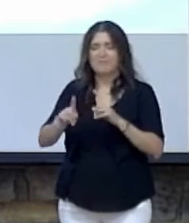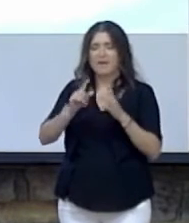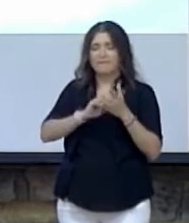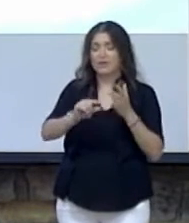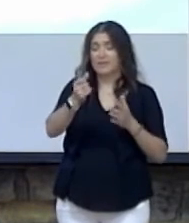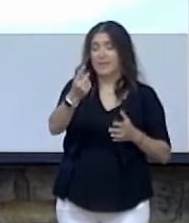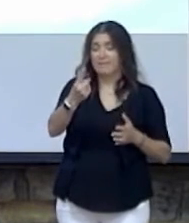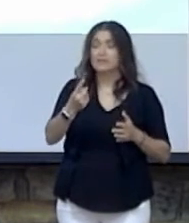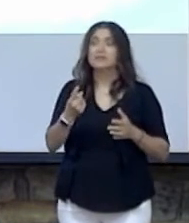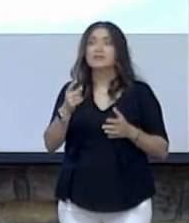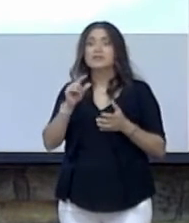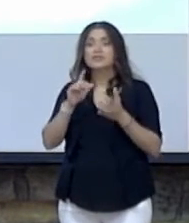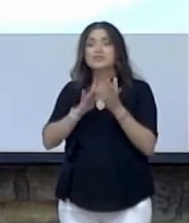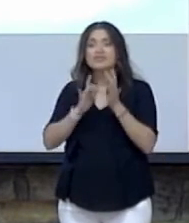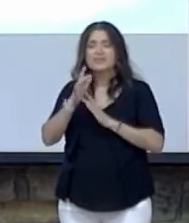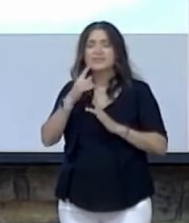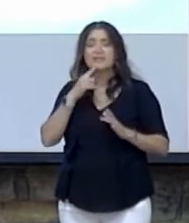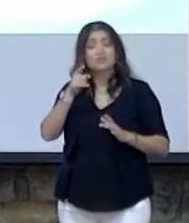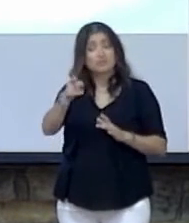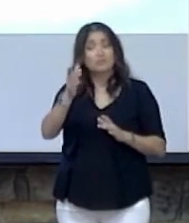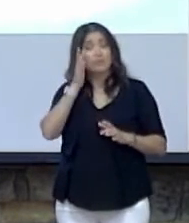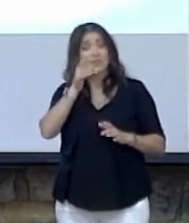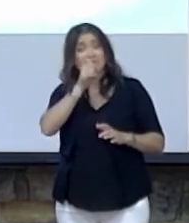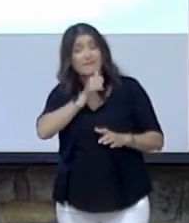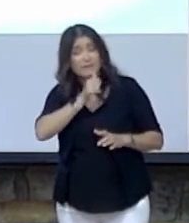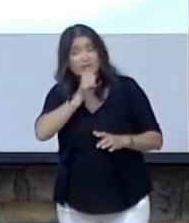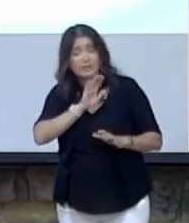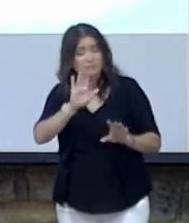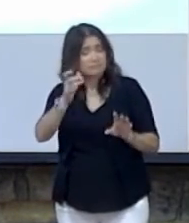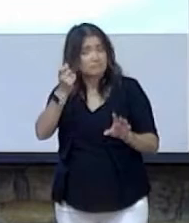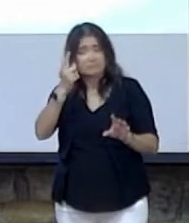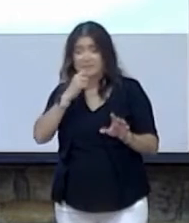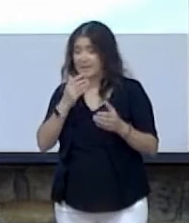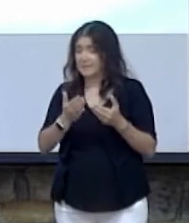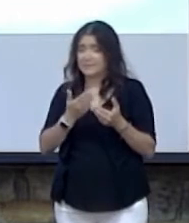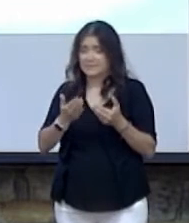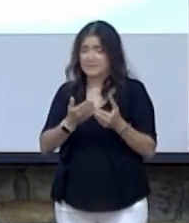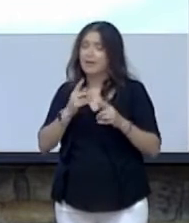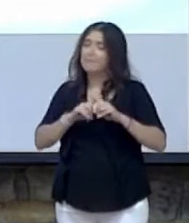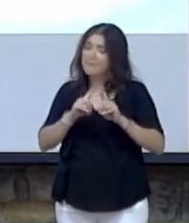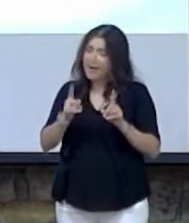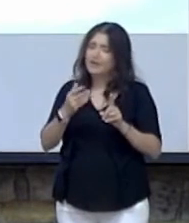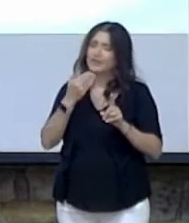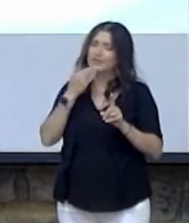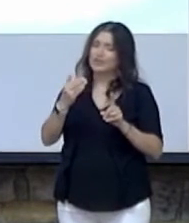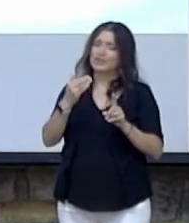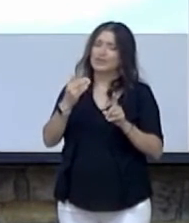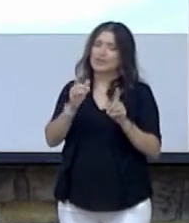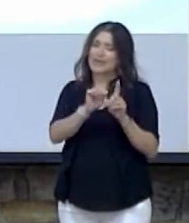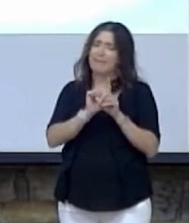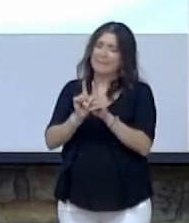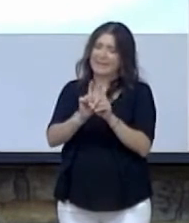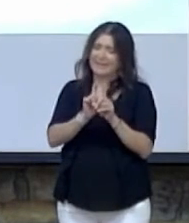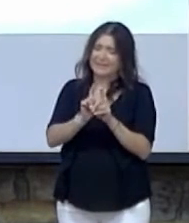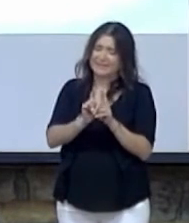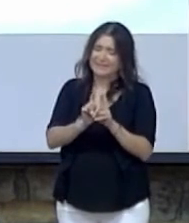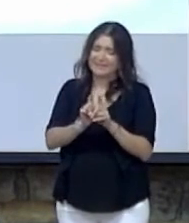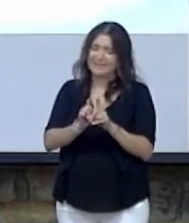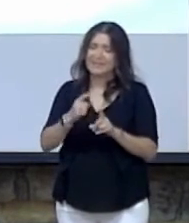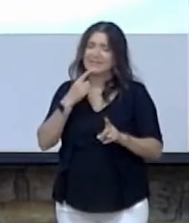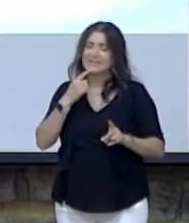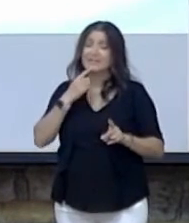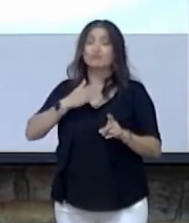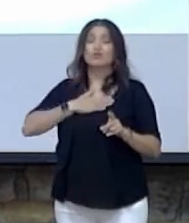Basically, Jesus says this: you're going to suffer. It's not going to be easy, but you're in good company. He says, rejoice